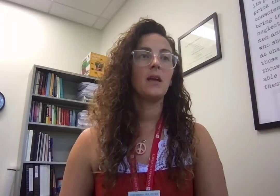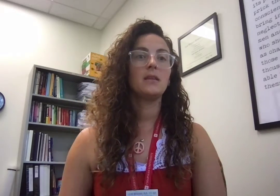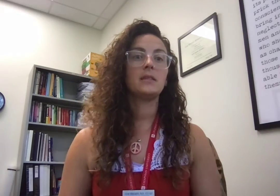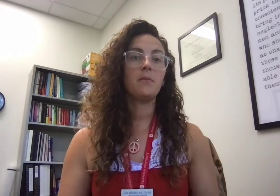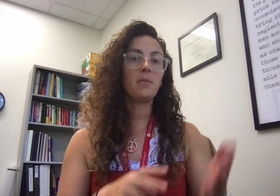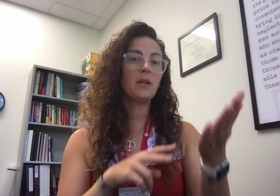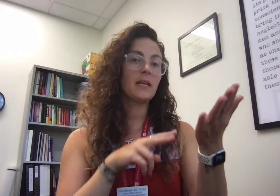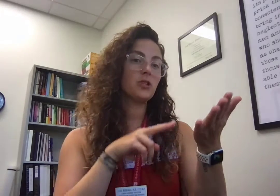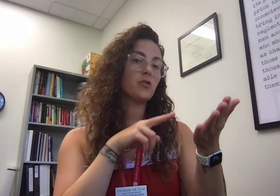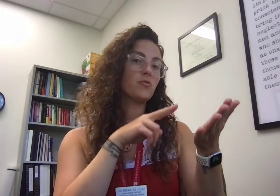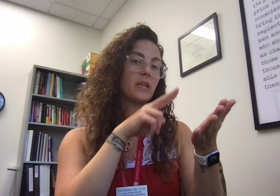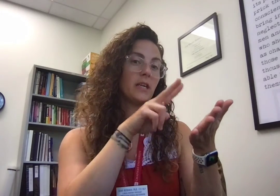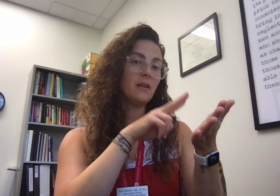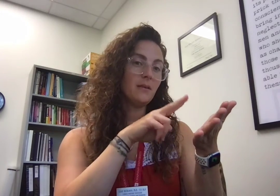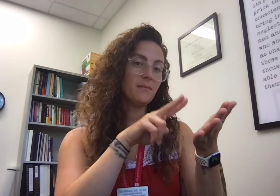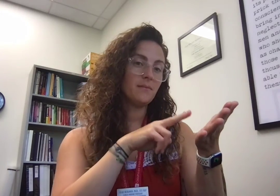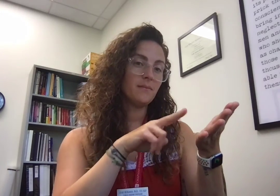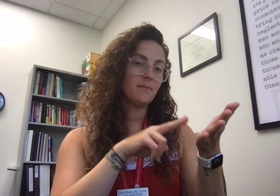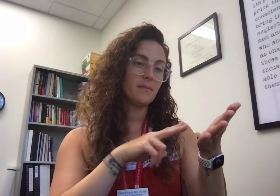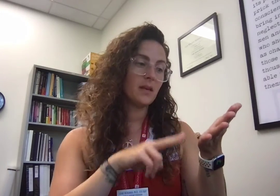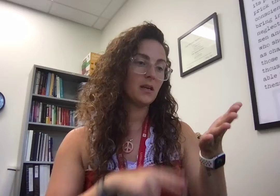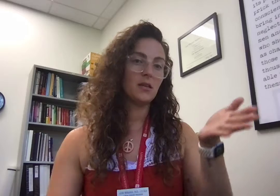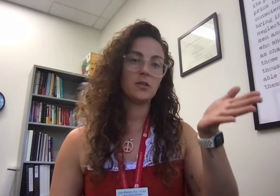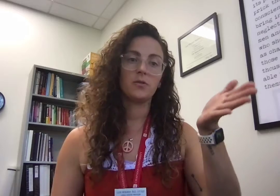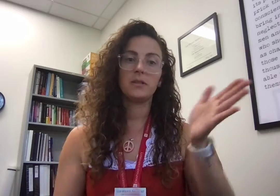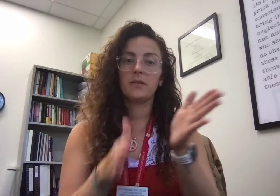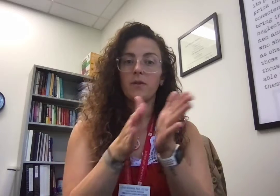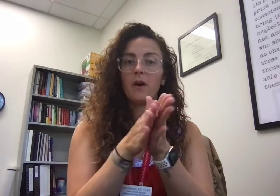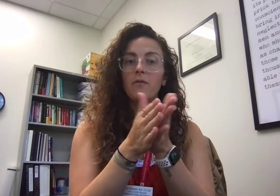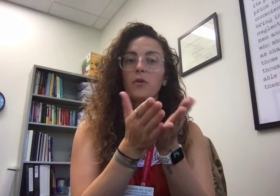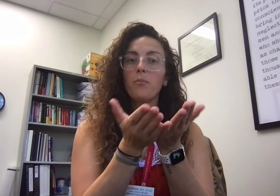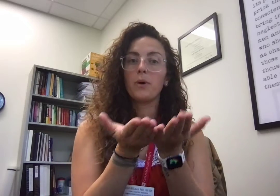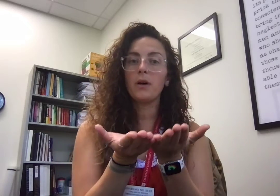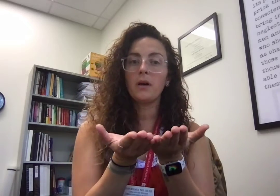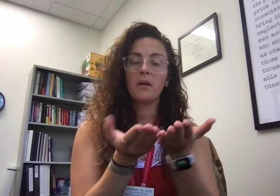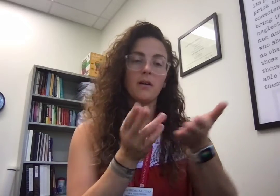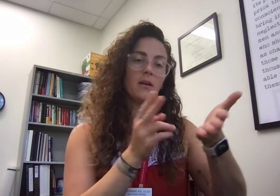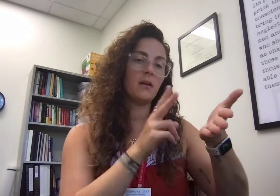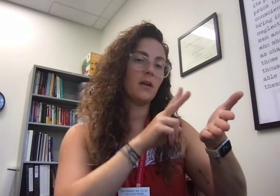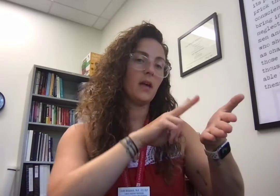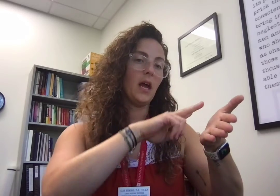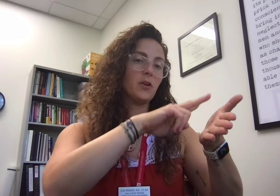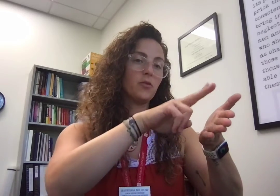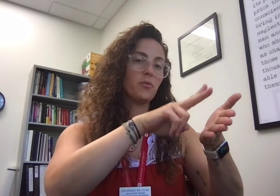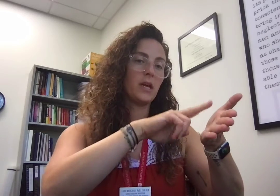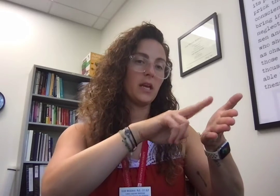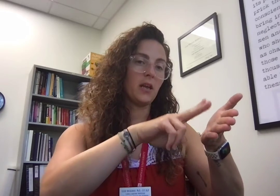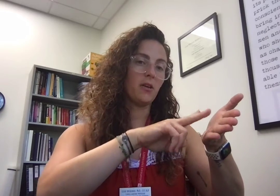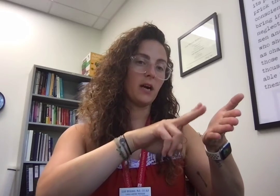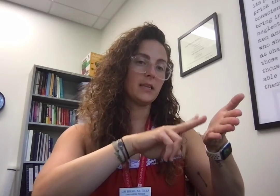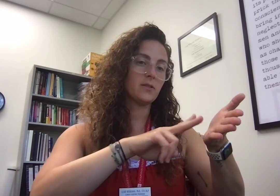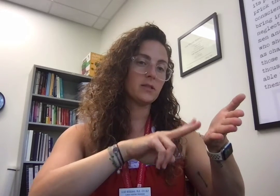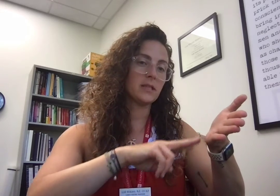Some people like to read. So it's if you have your book and you're reading, your eyes are